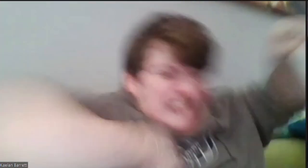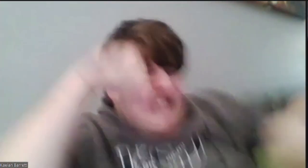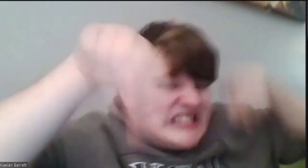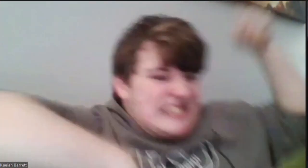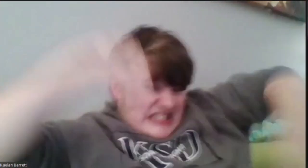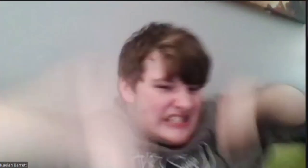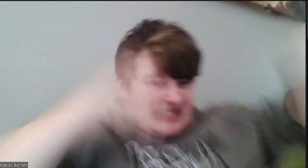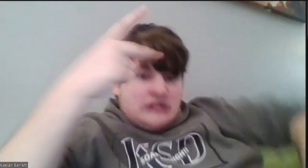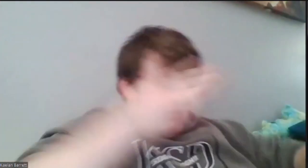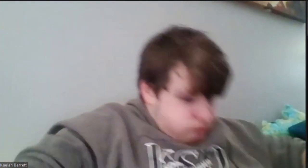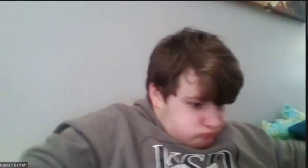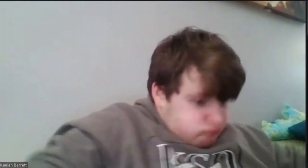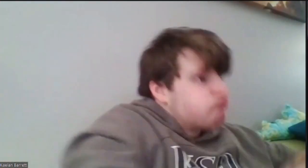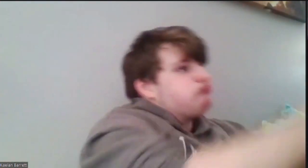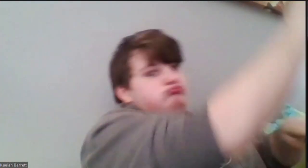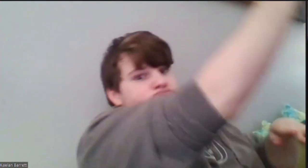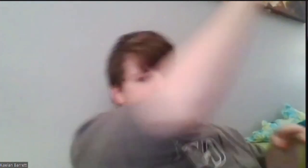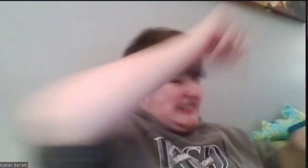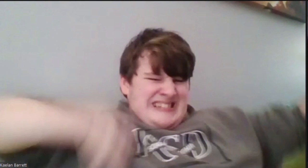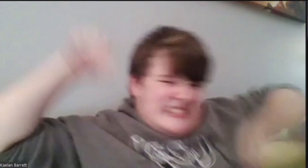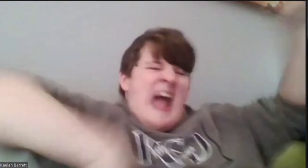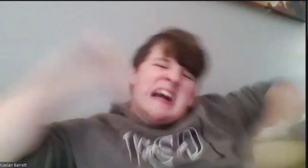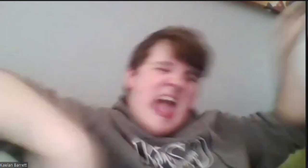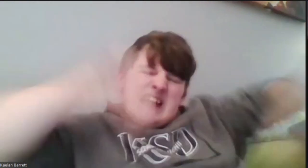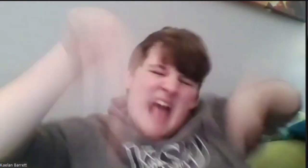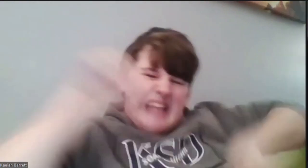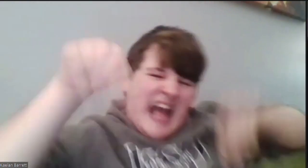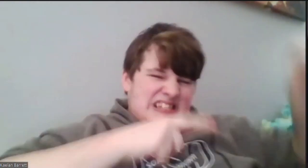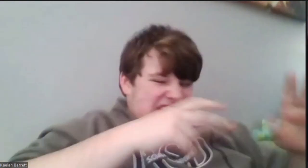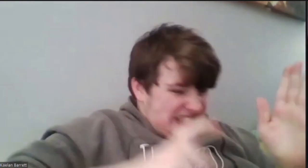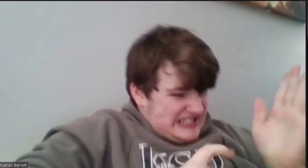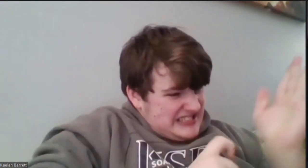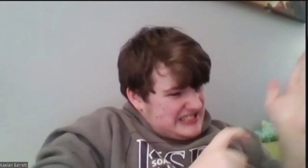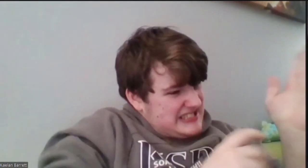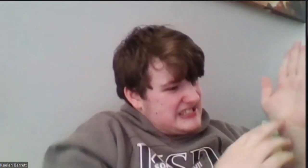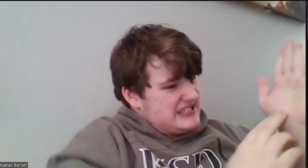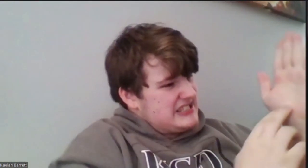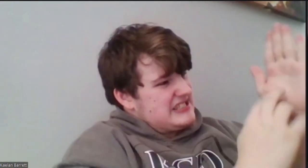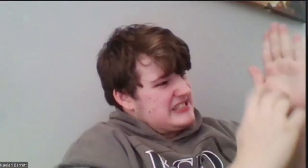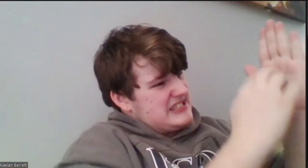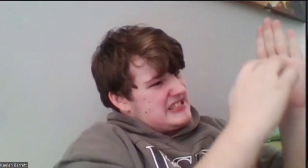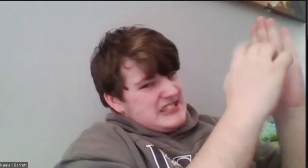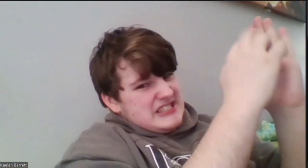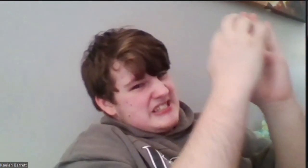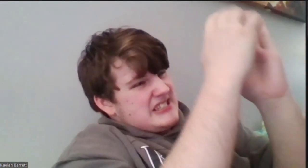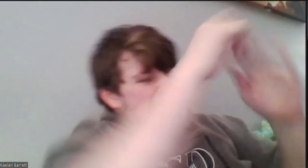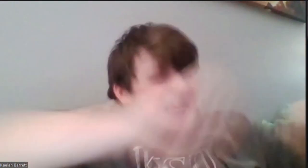He sees a spot where he can't get out, and he's trying, he's climbing, he's yelling, kicking, and screaming. He's trying to work his way